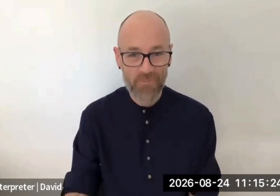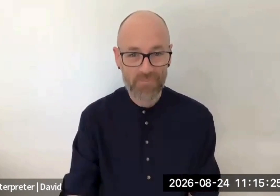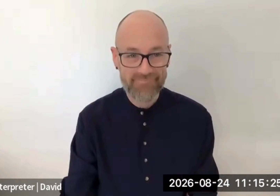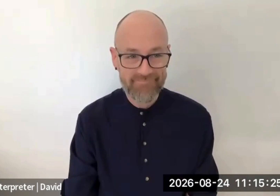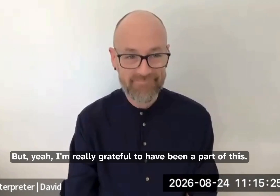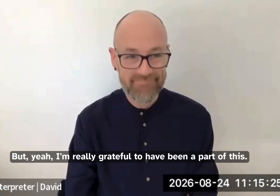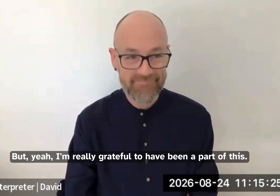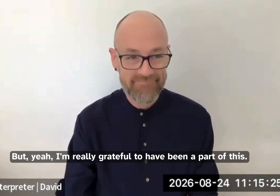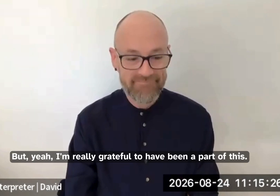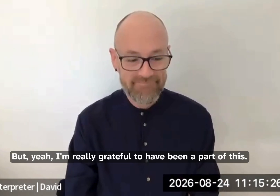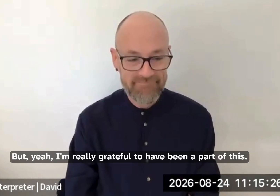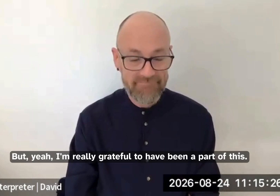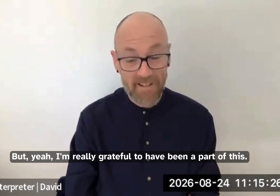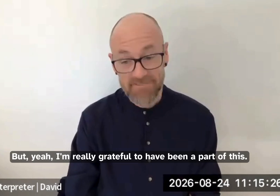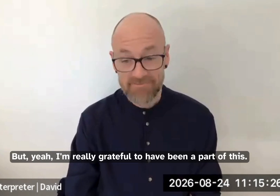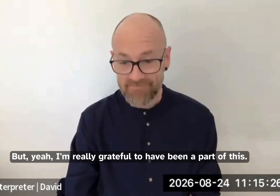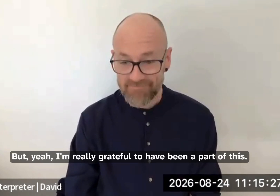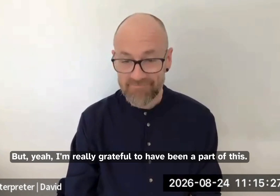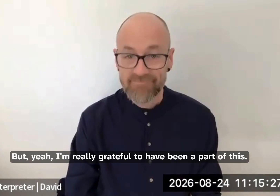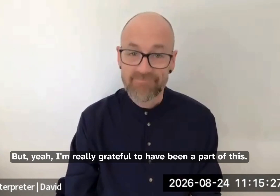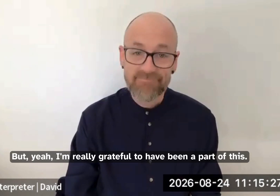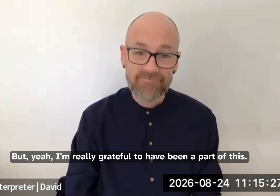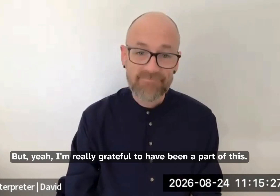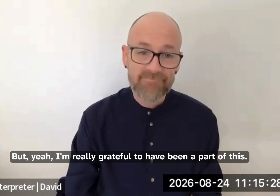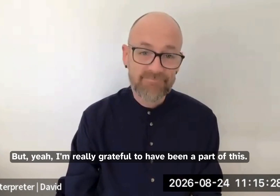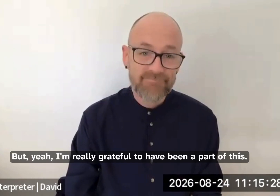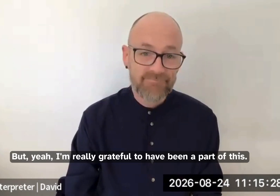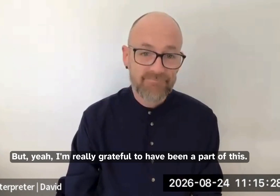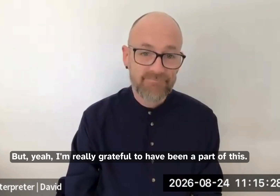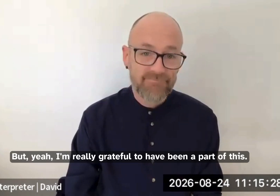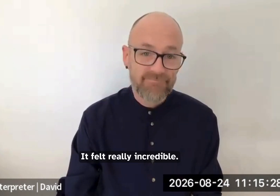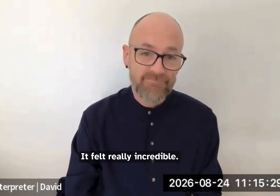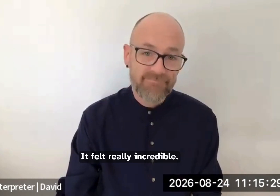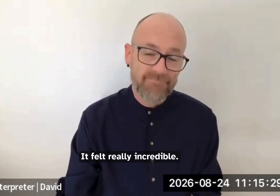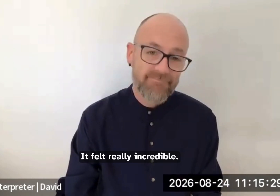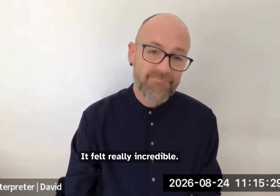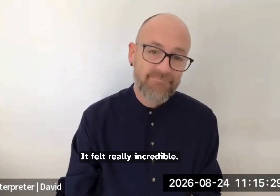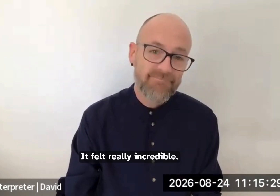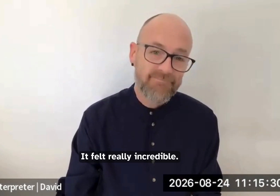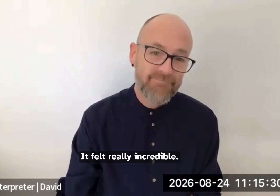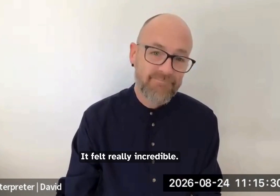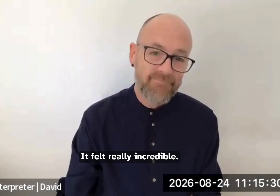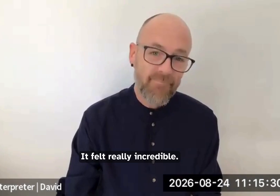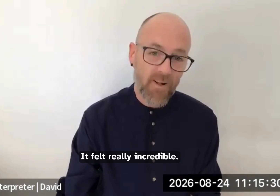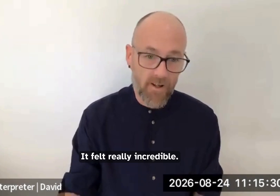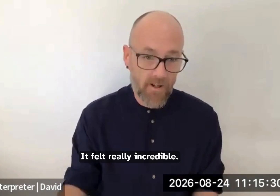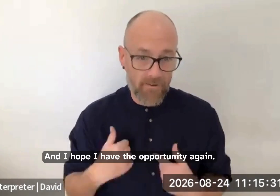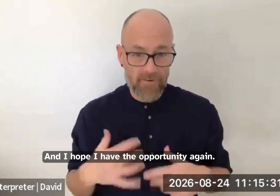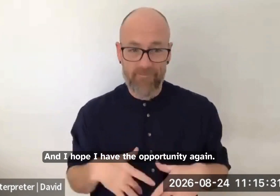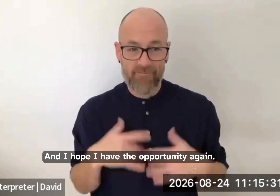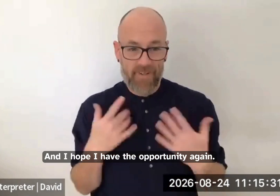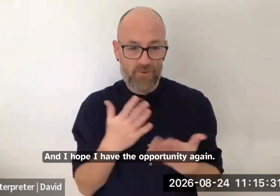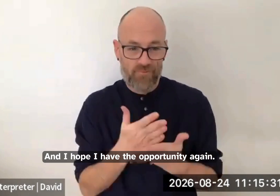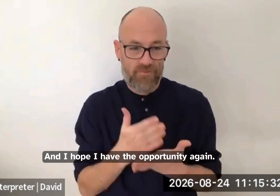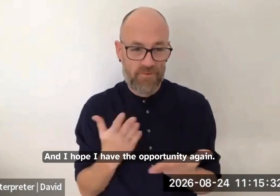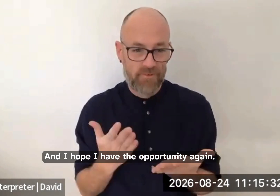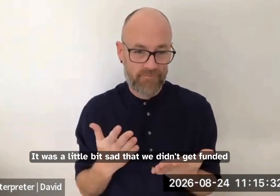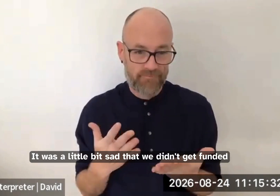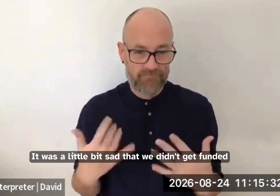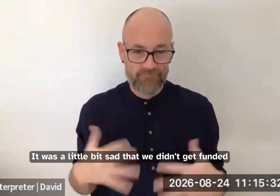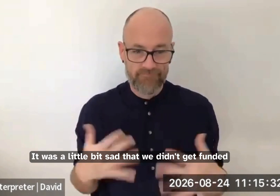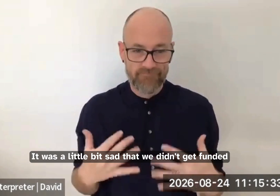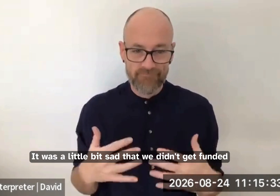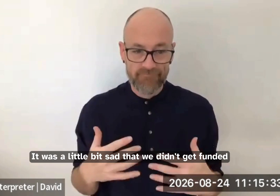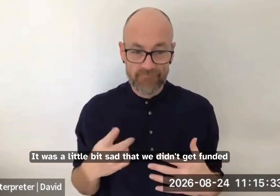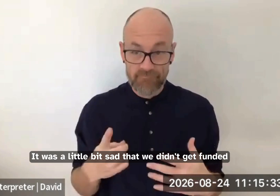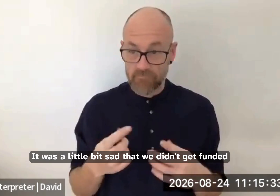Um, but yeah, I'm really grateful to have been a part of this. It felt really incredible, and I hope I have the opportunity again.